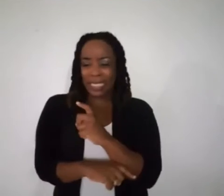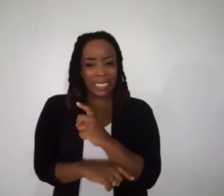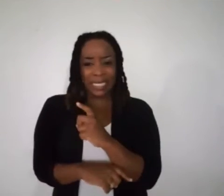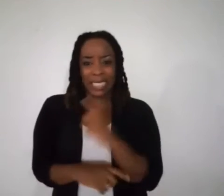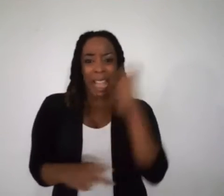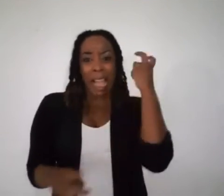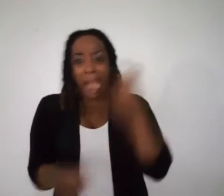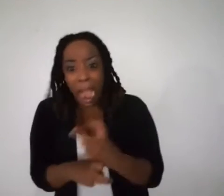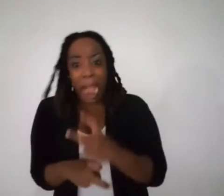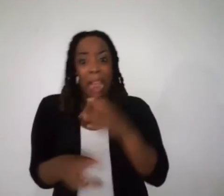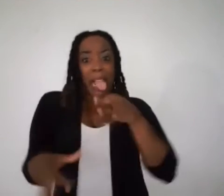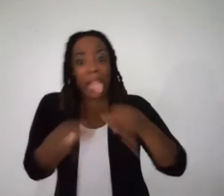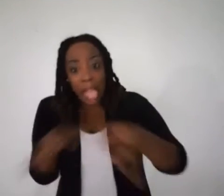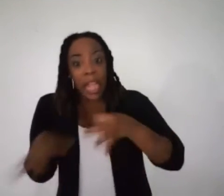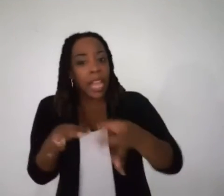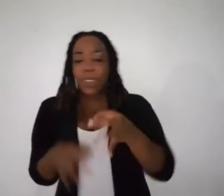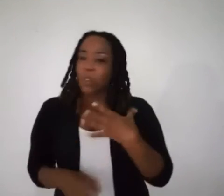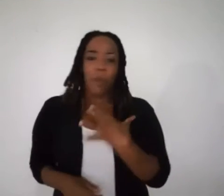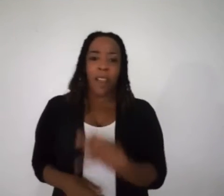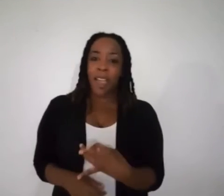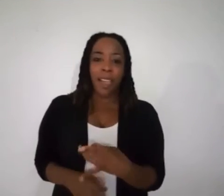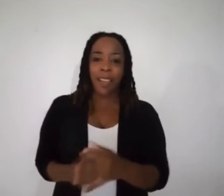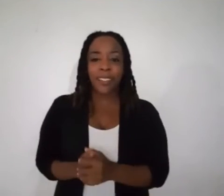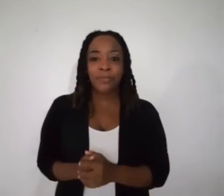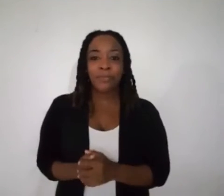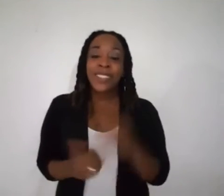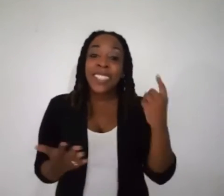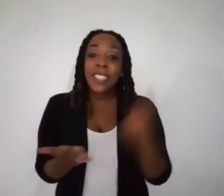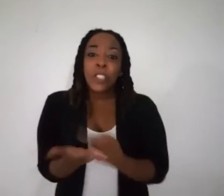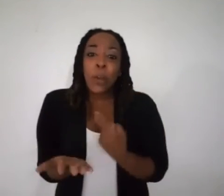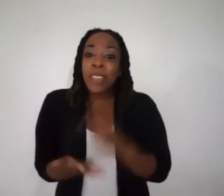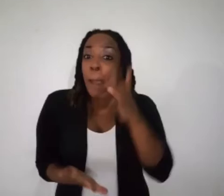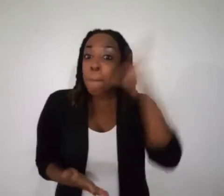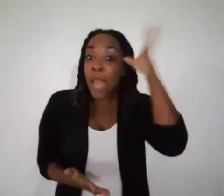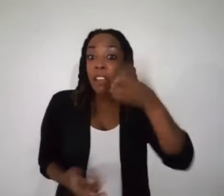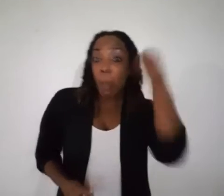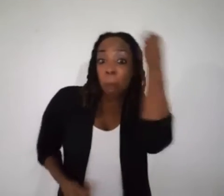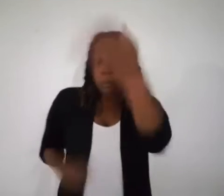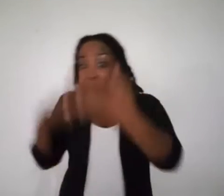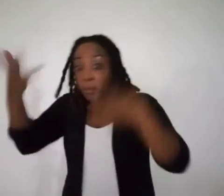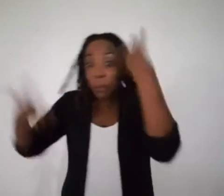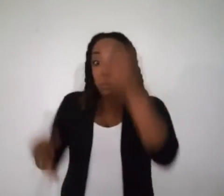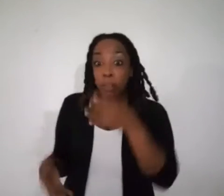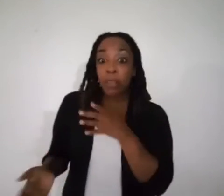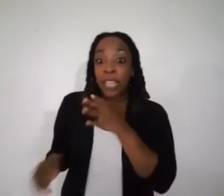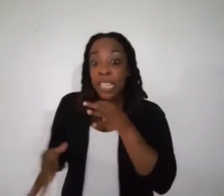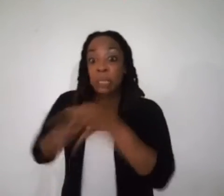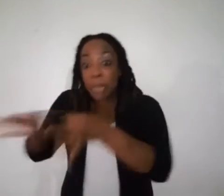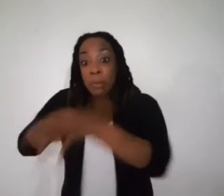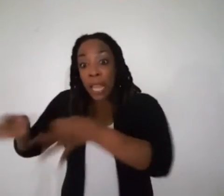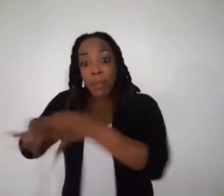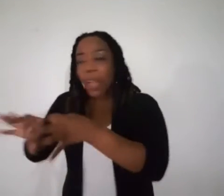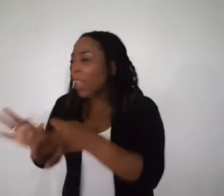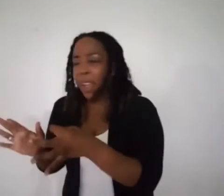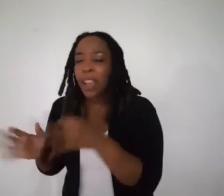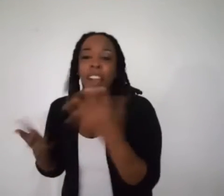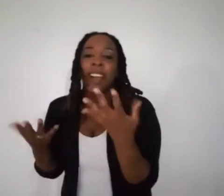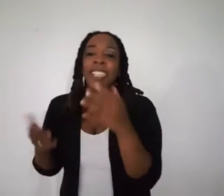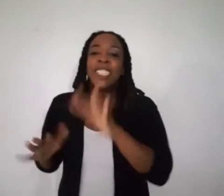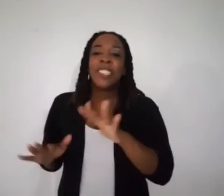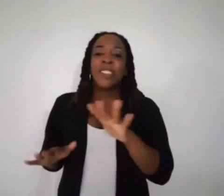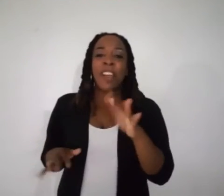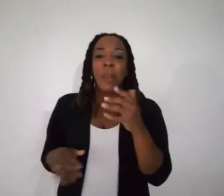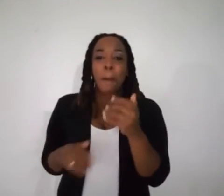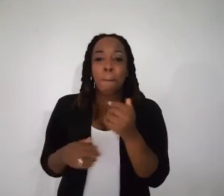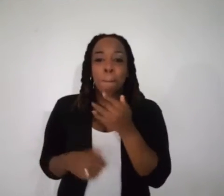explanations. Sometimes parents tend to give just too much information. They want things simple. They need their question of the day